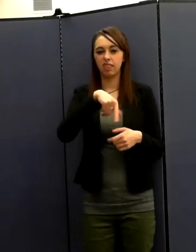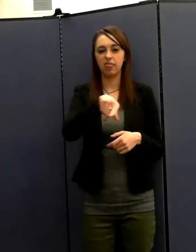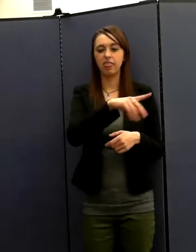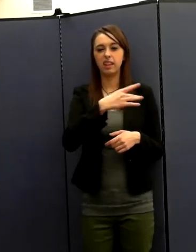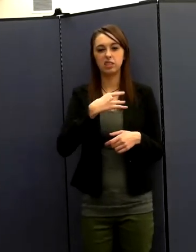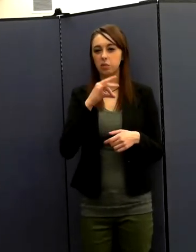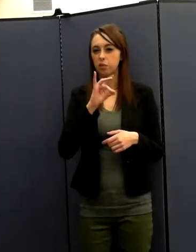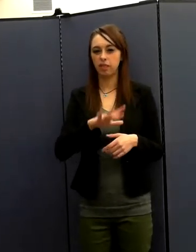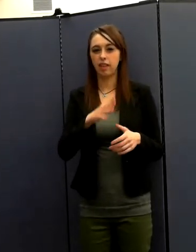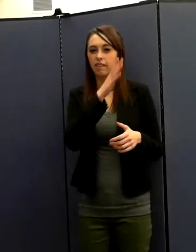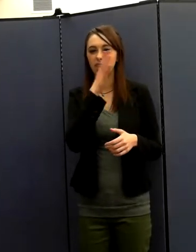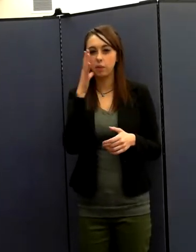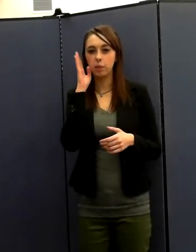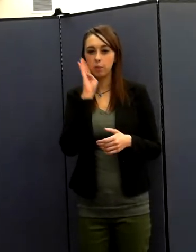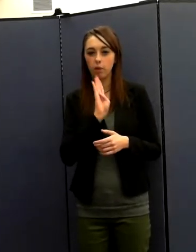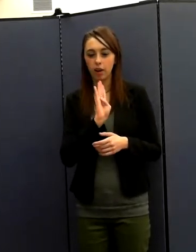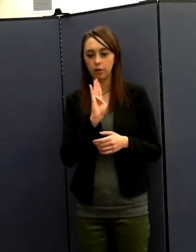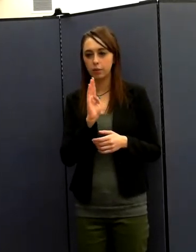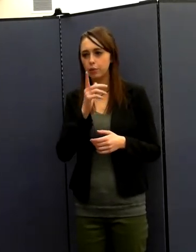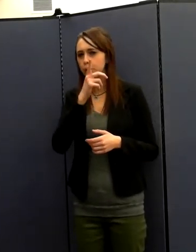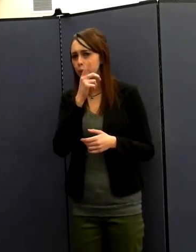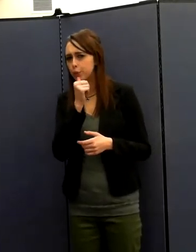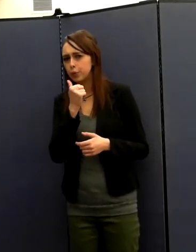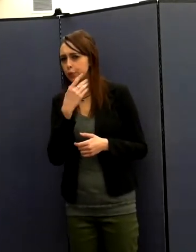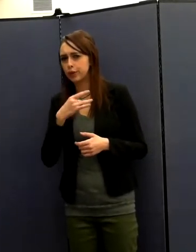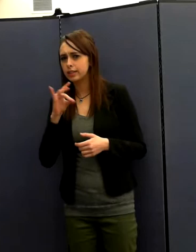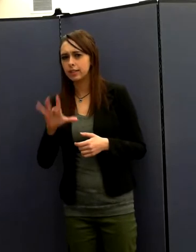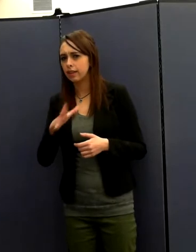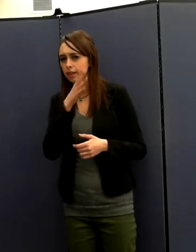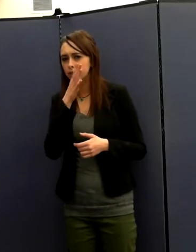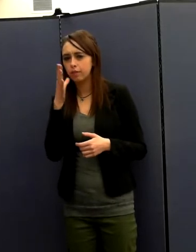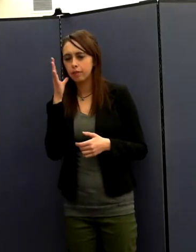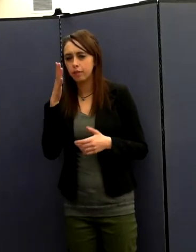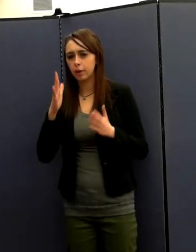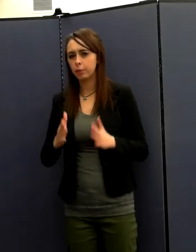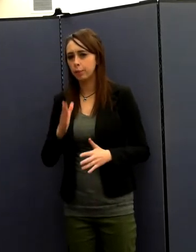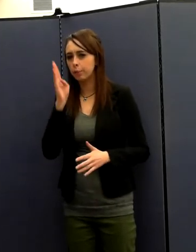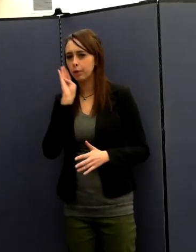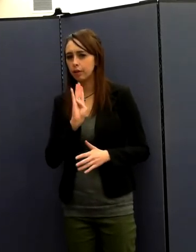Who doesn't like Farmer Brown? The animals. Okay, so the animals